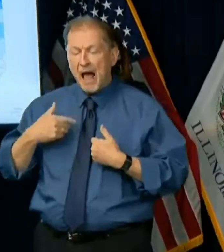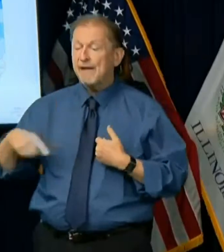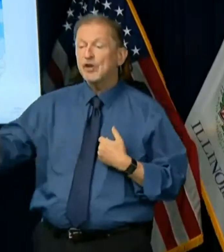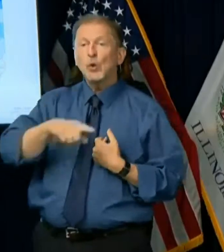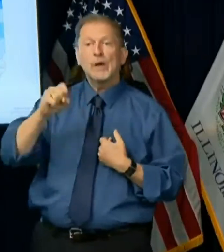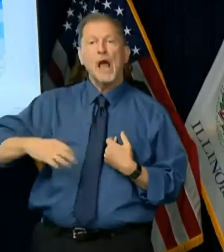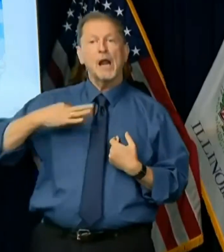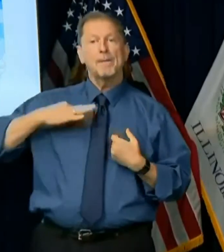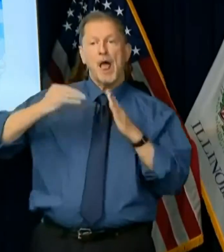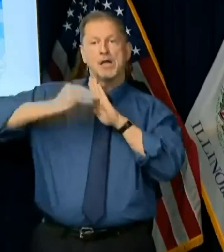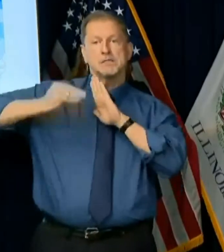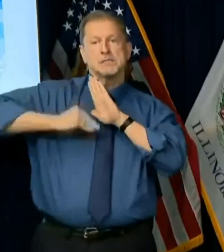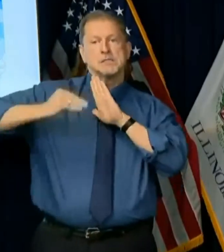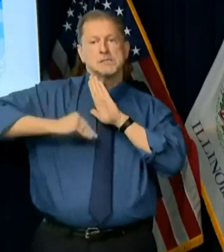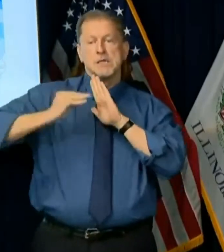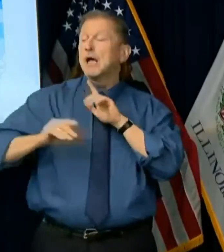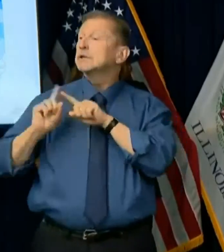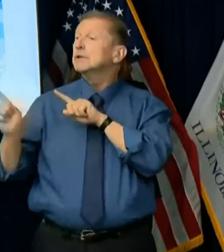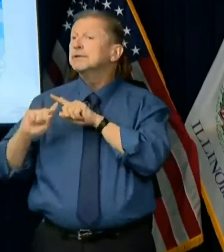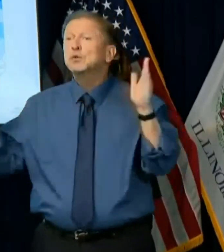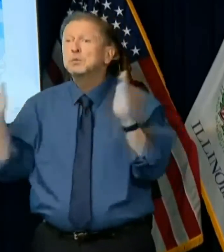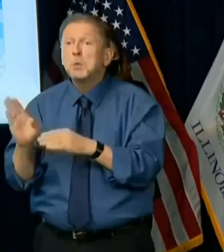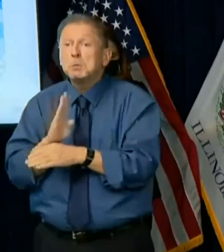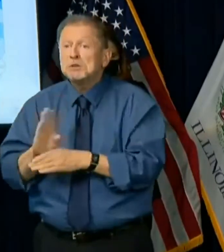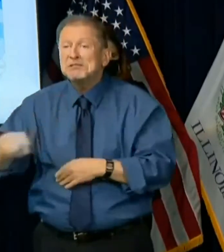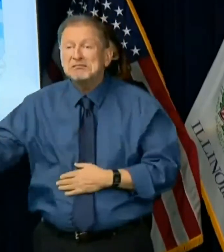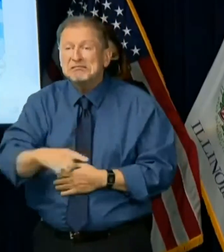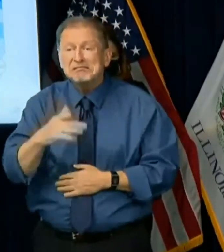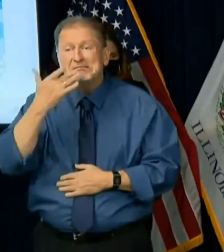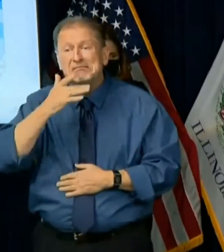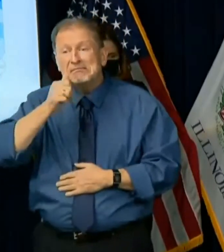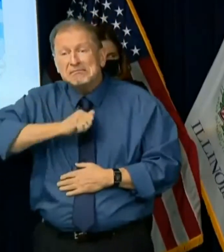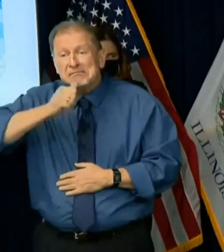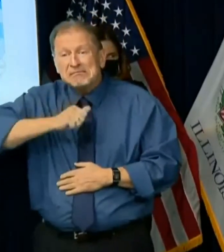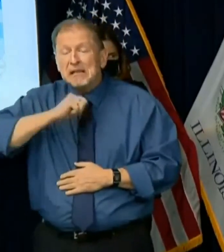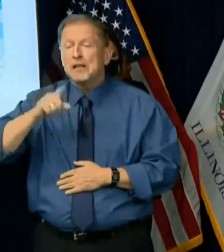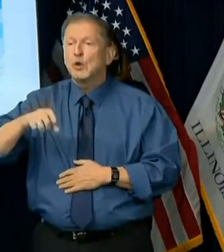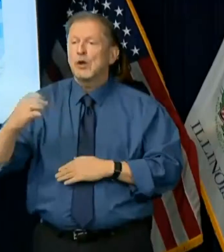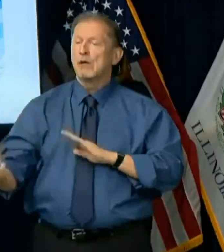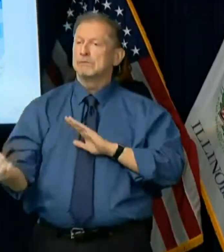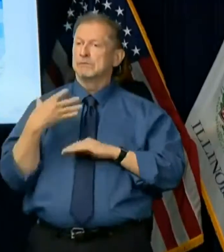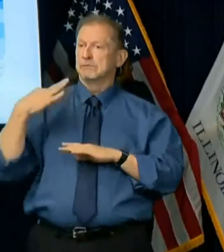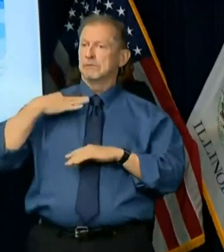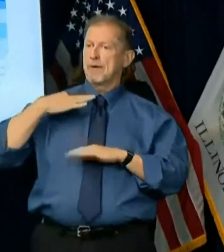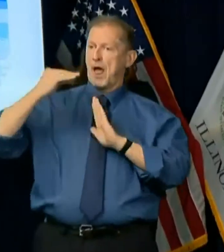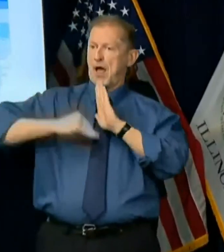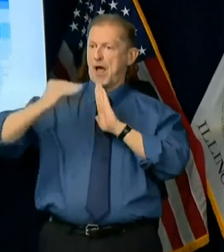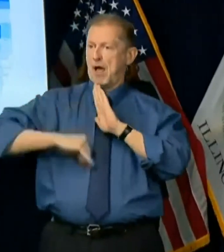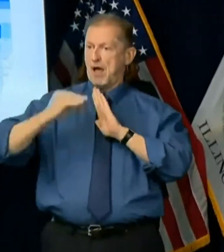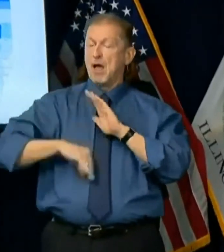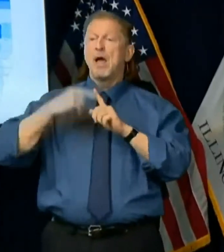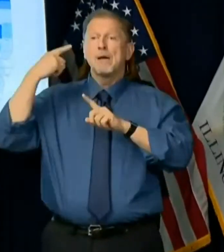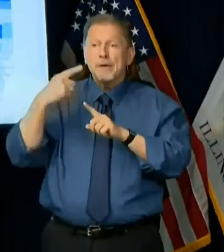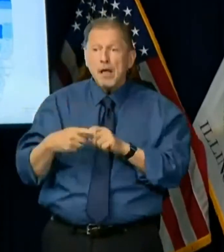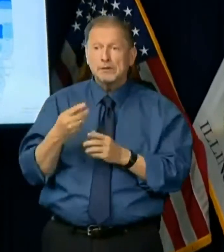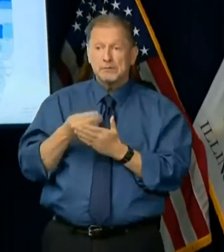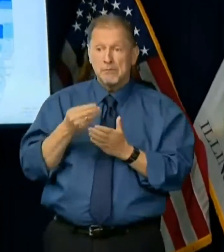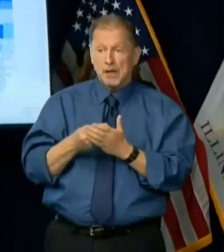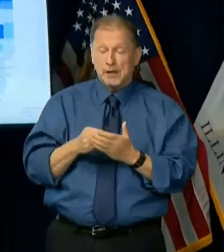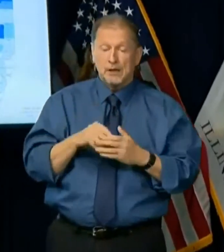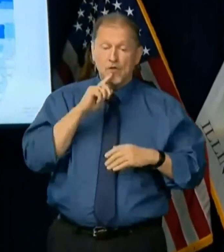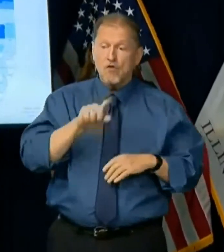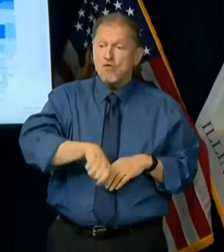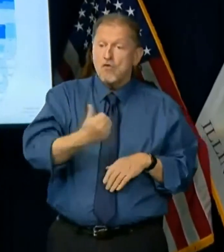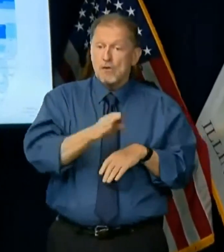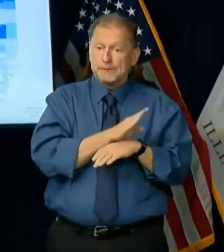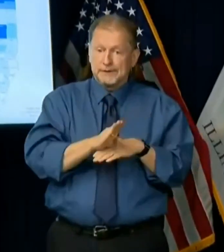open for small businesses of every industry. And we also have specific funding set aside for businesses in